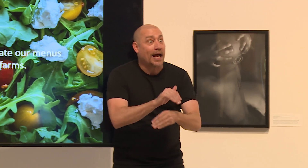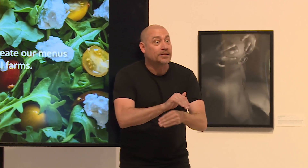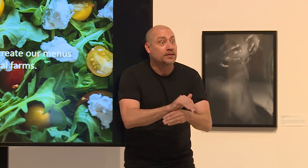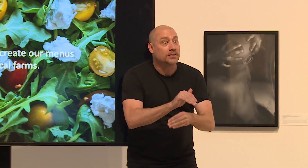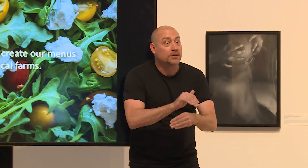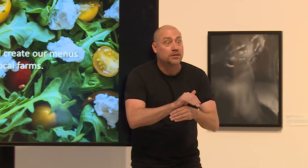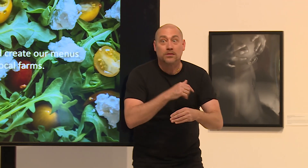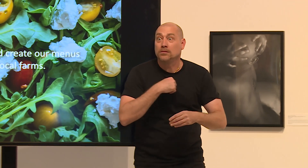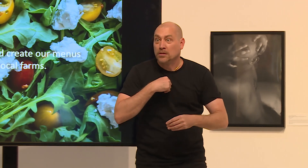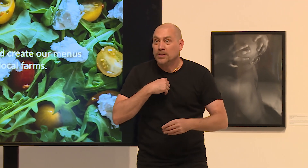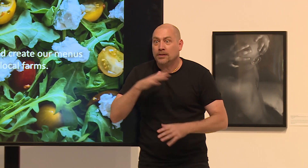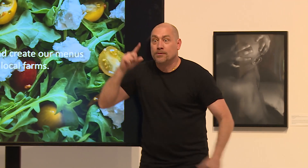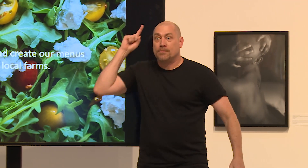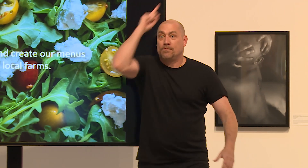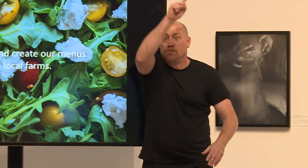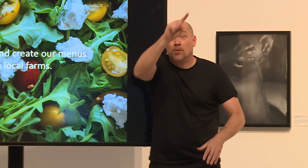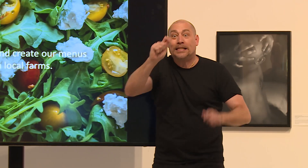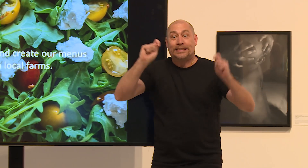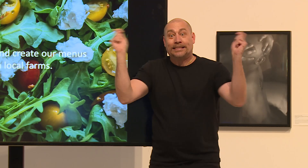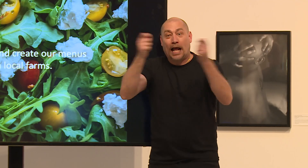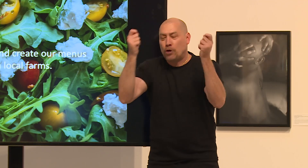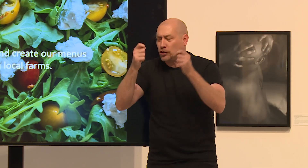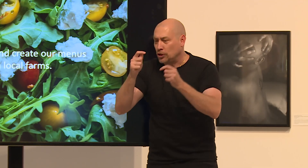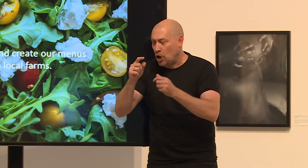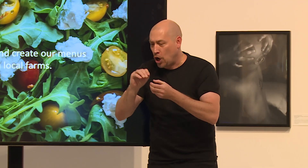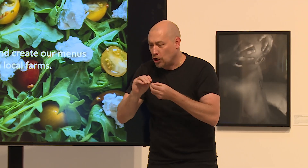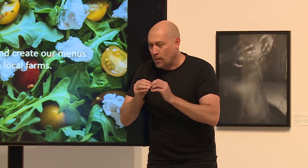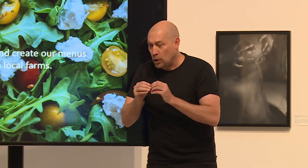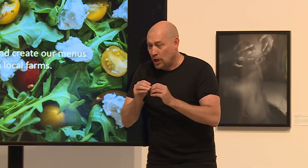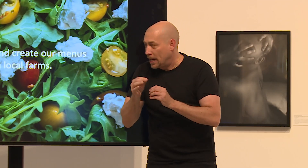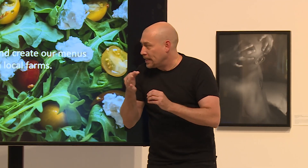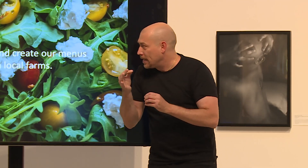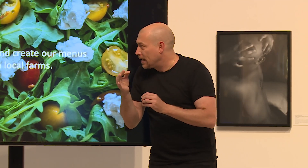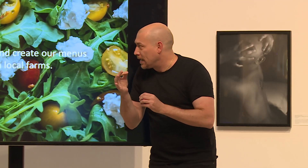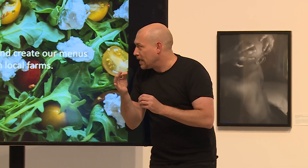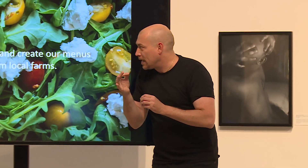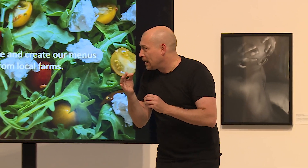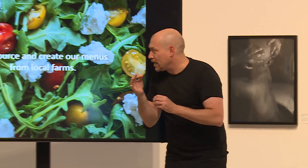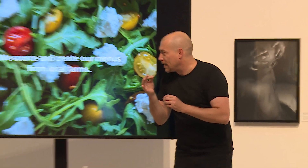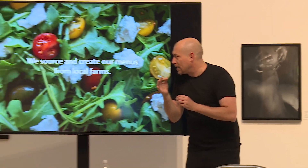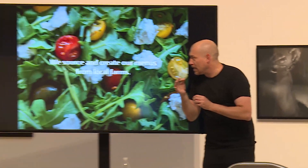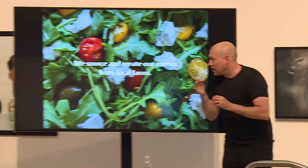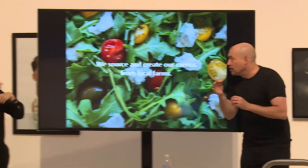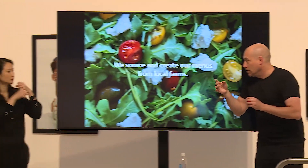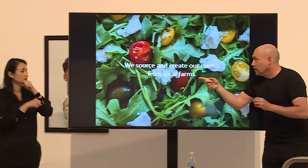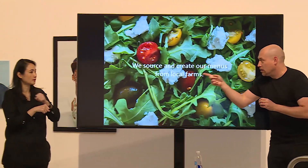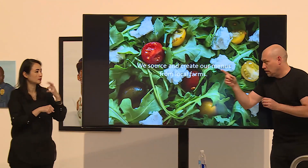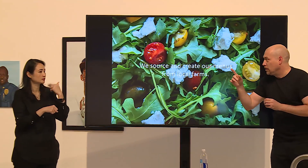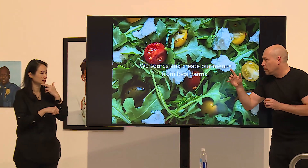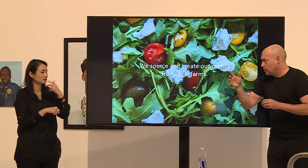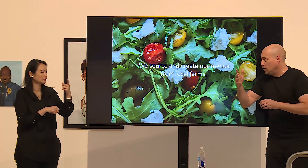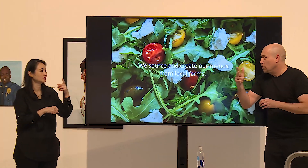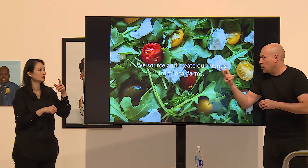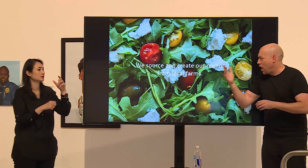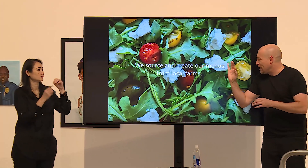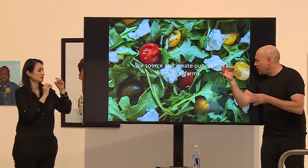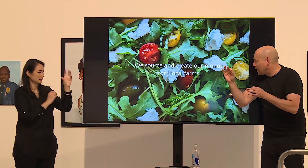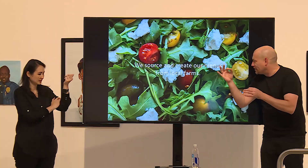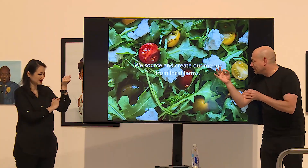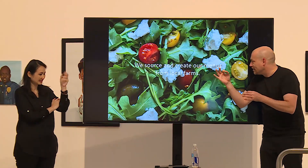night. They said, you have to go off to this celebration, what is it? I think it's over a 100-year-old